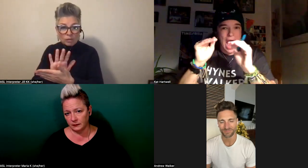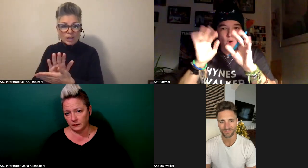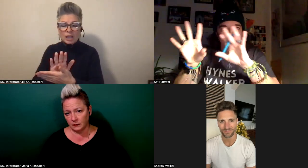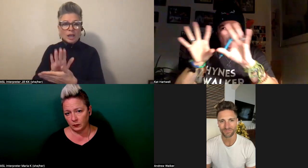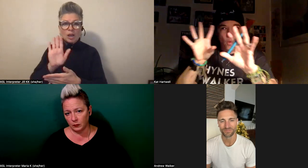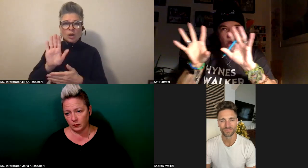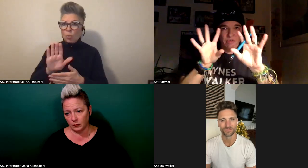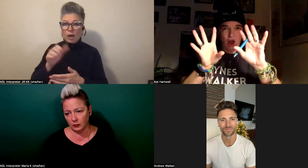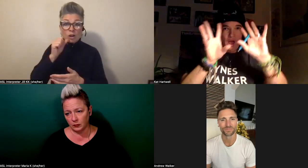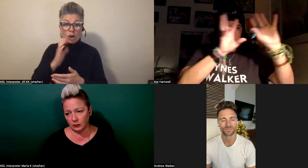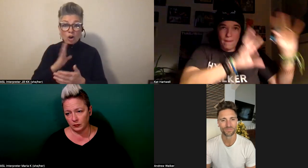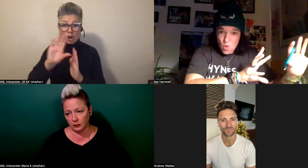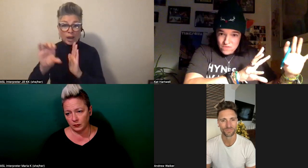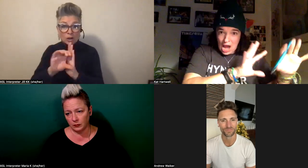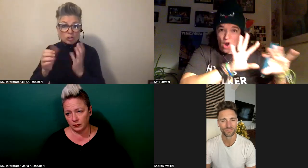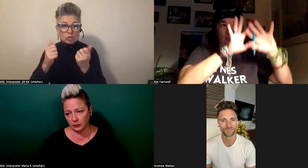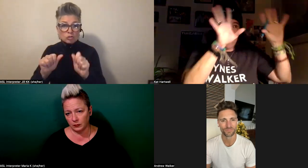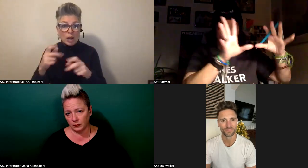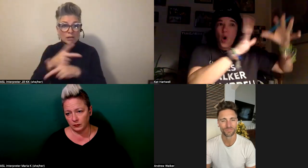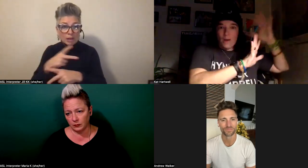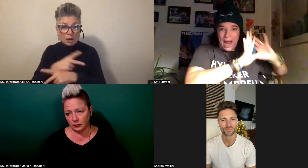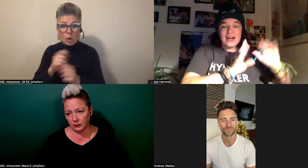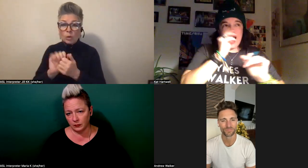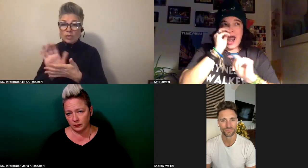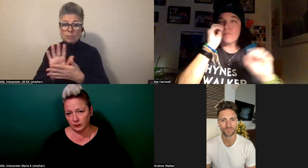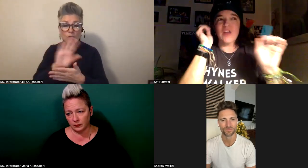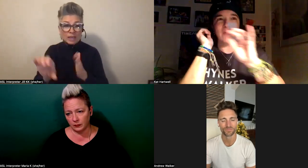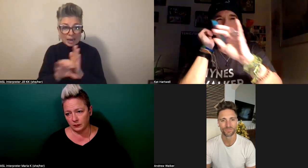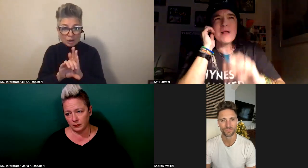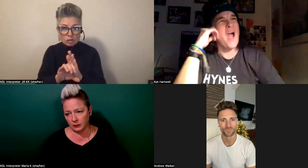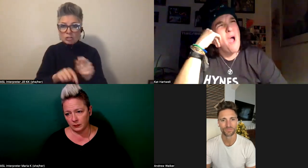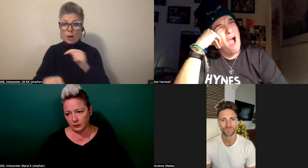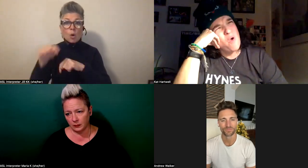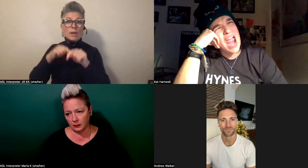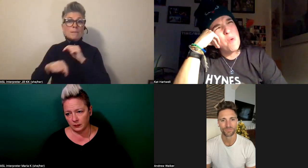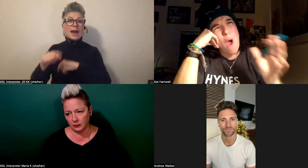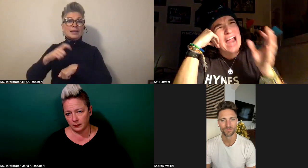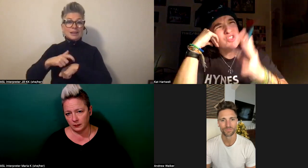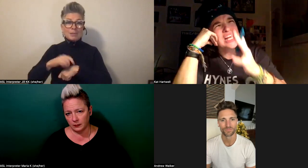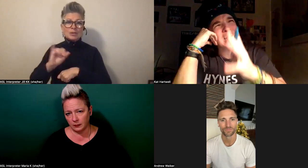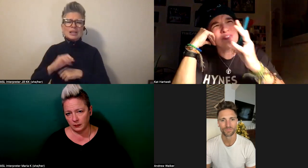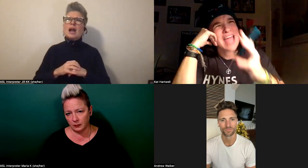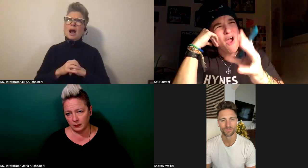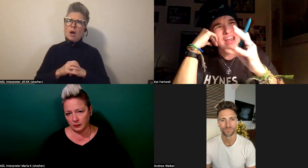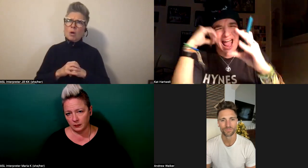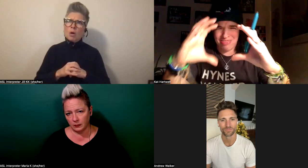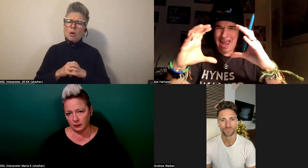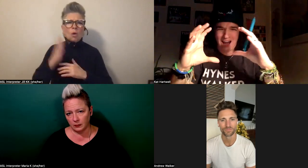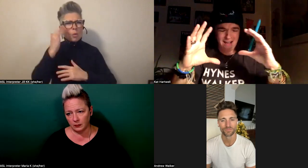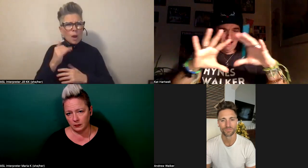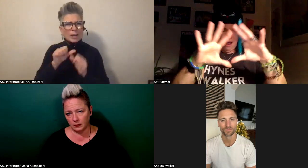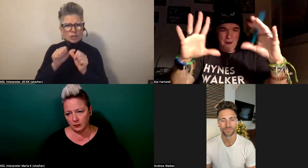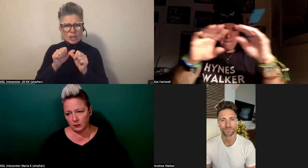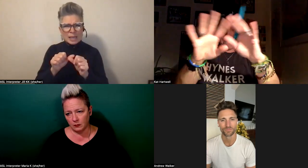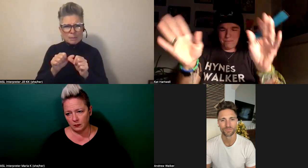to figure out with the movie character about going back in time and stuff, I'm like, okay, why she keep staring at